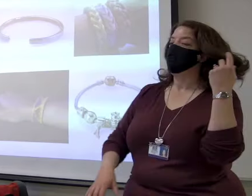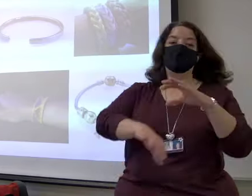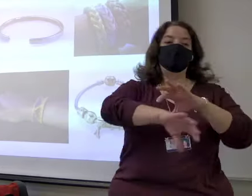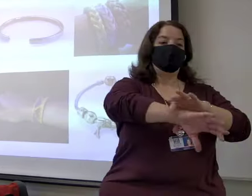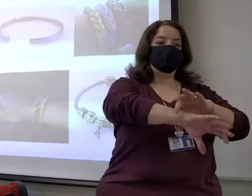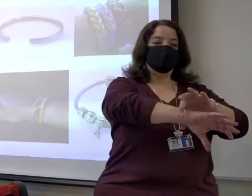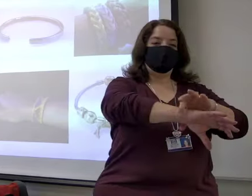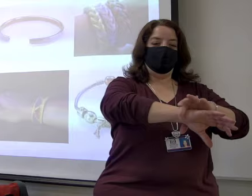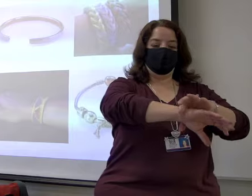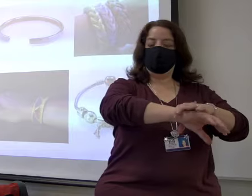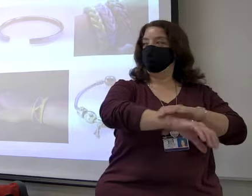Bracelet.